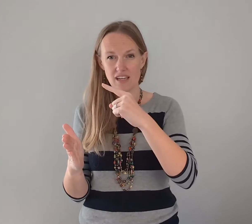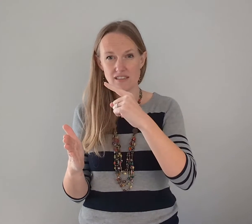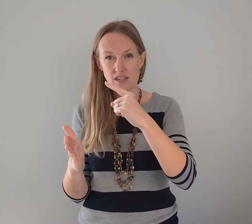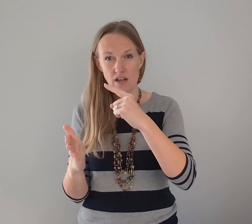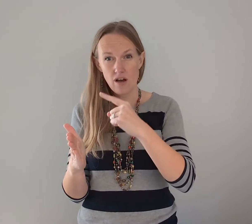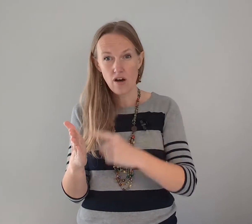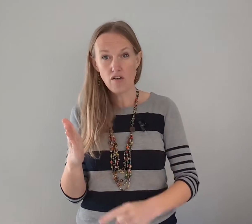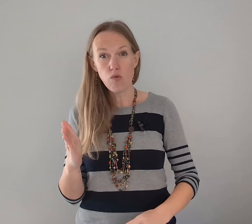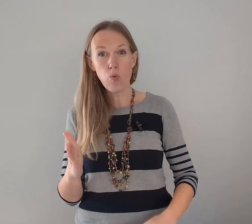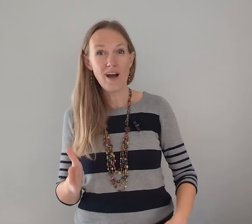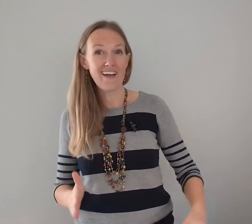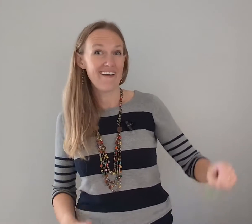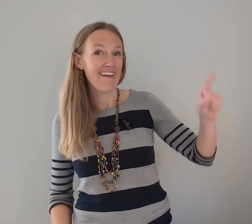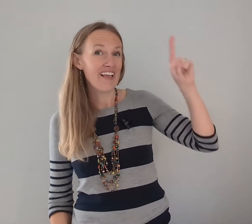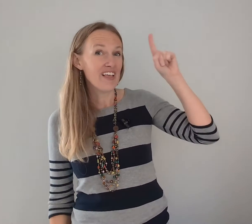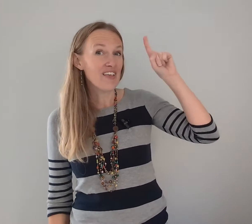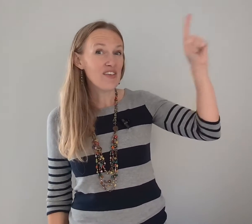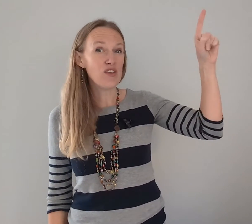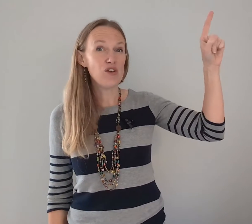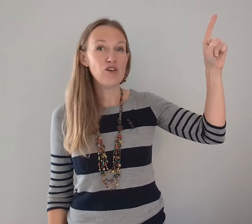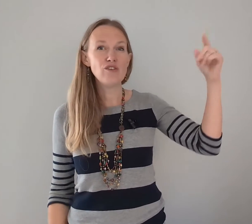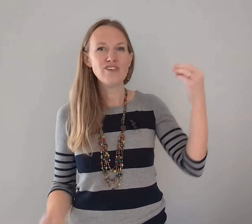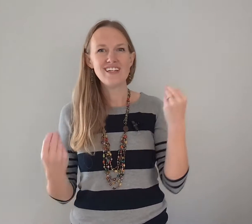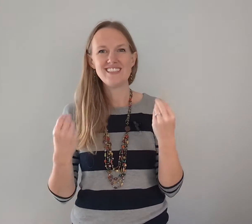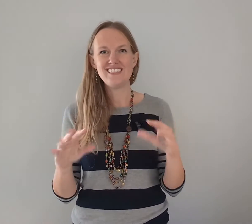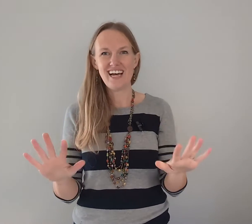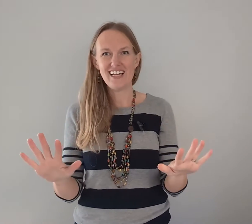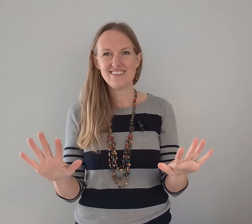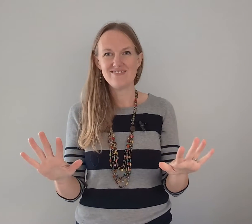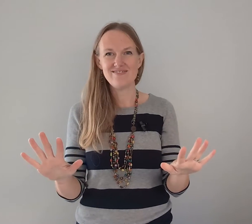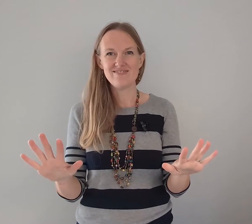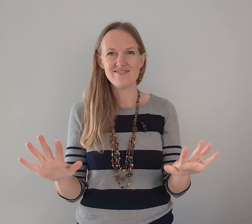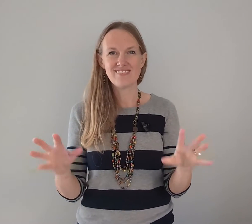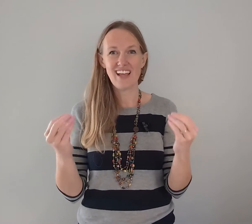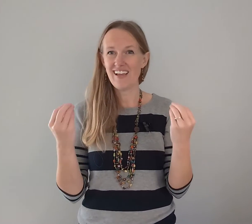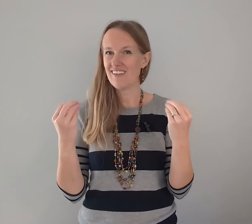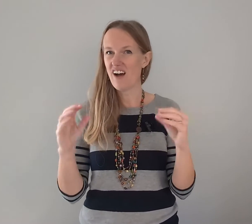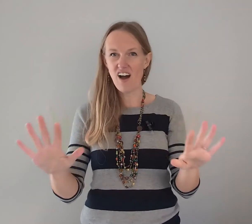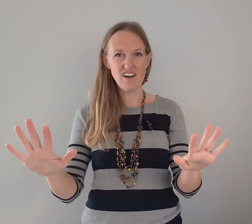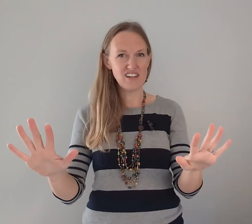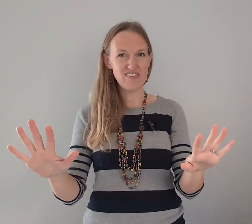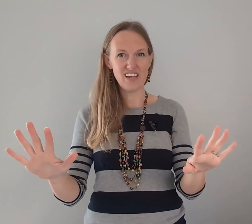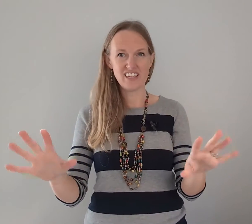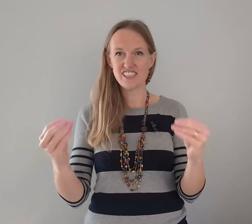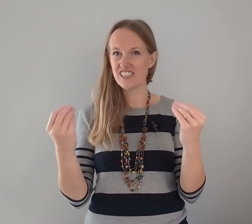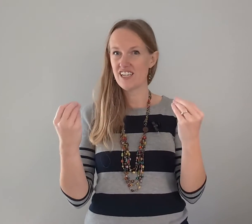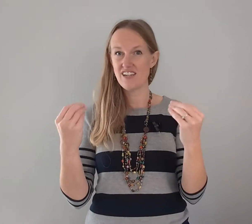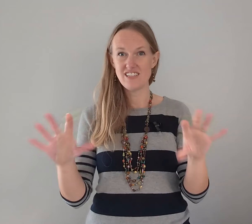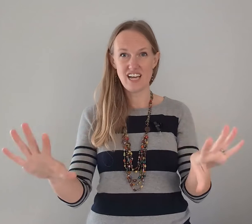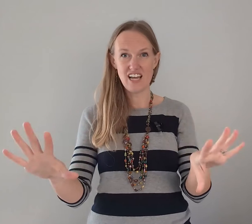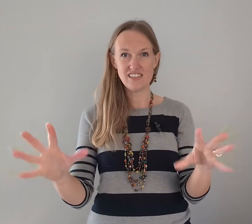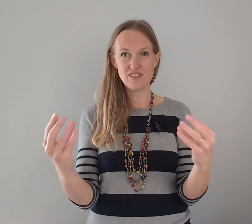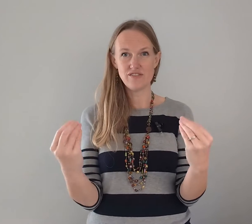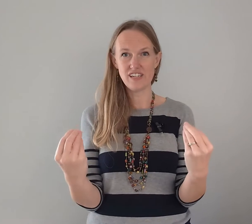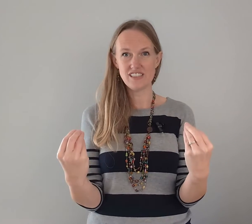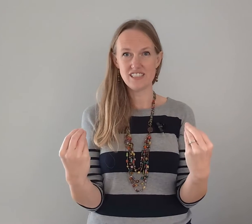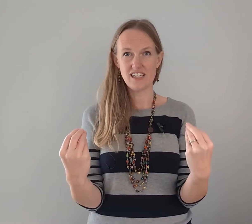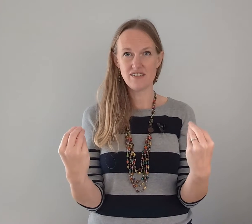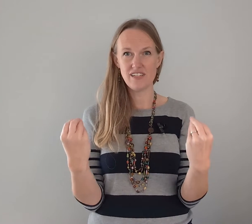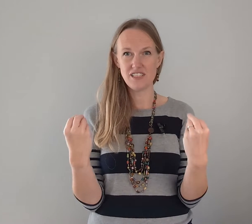hand. Of what you've done. Okay? Already finished. Done. So fingers together facing